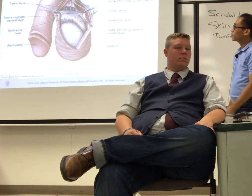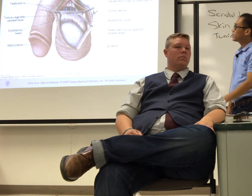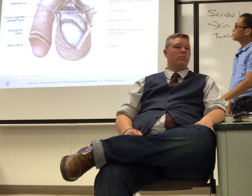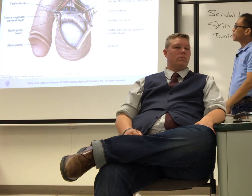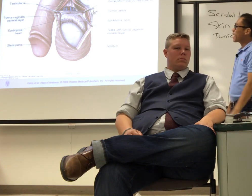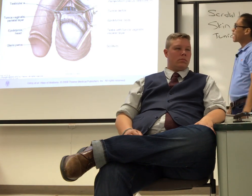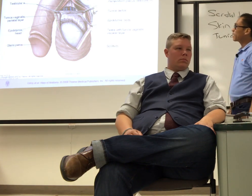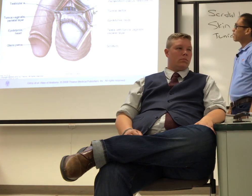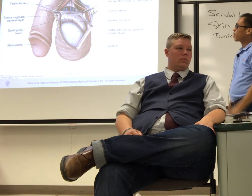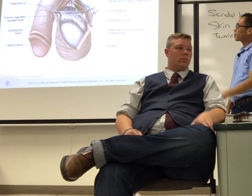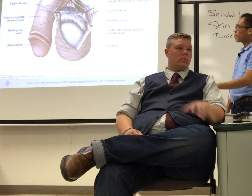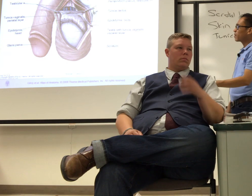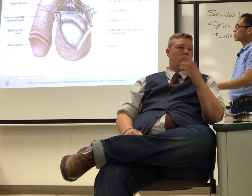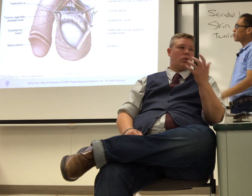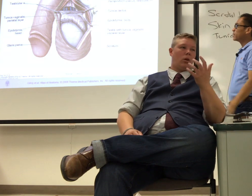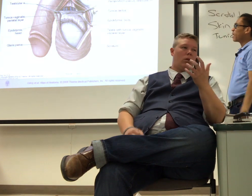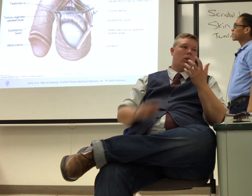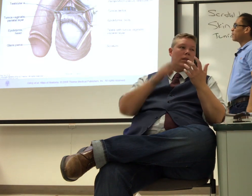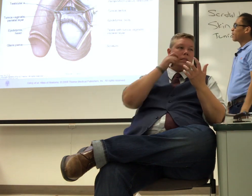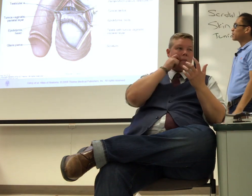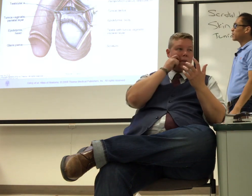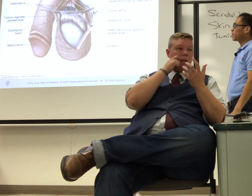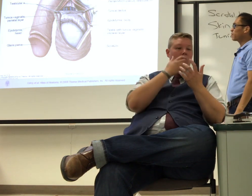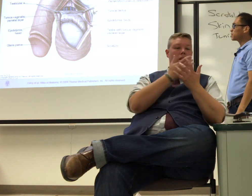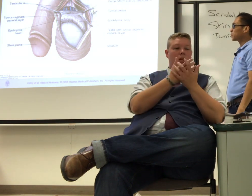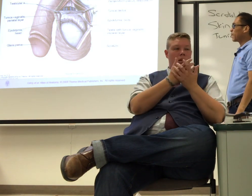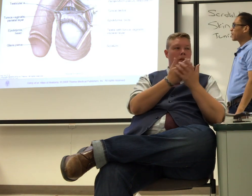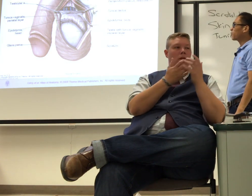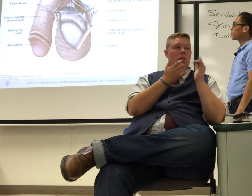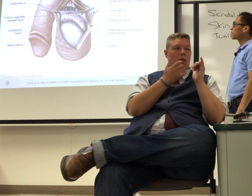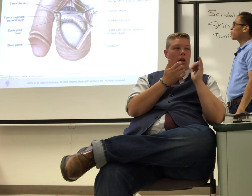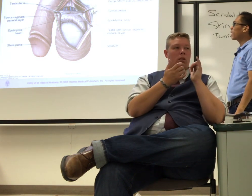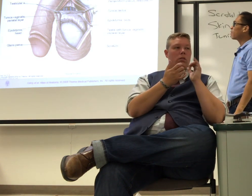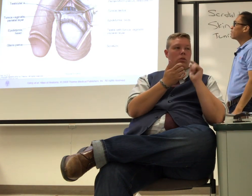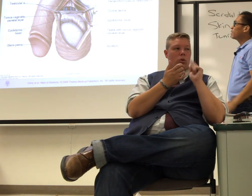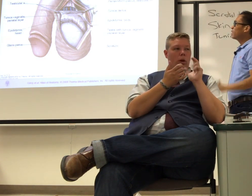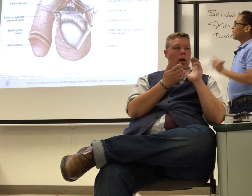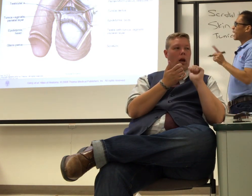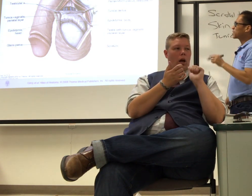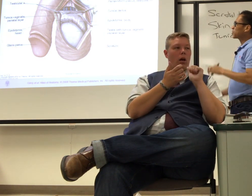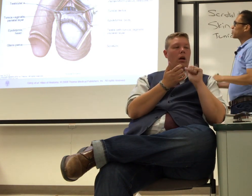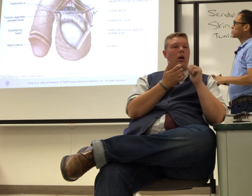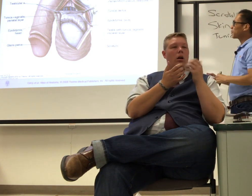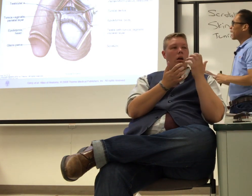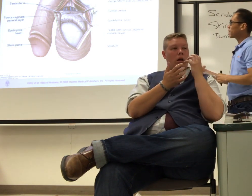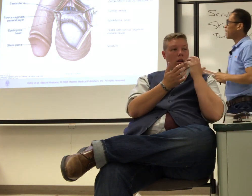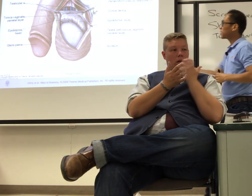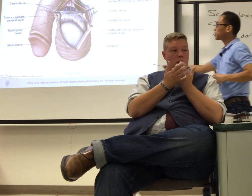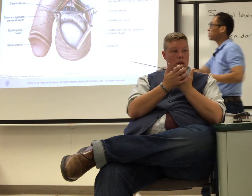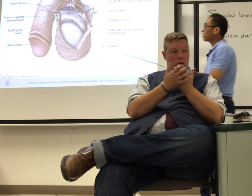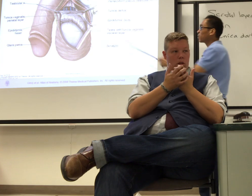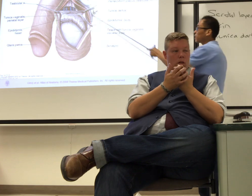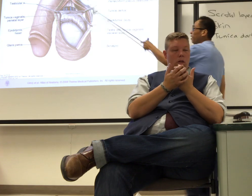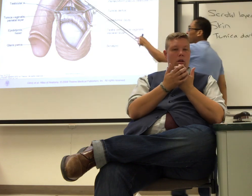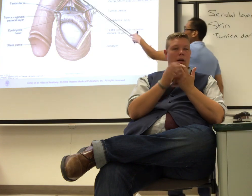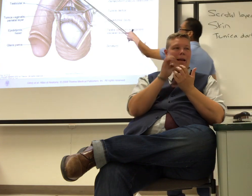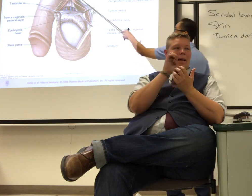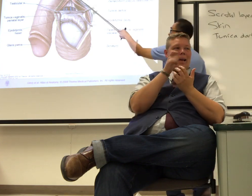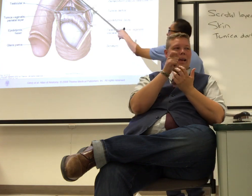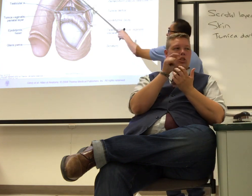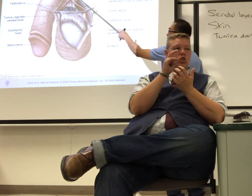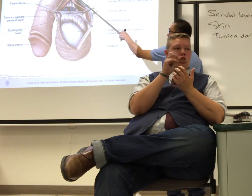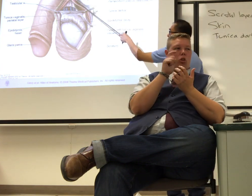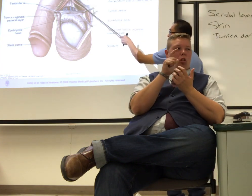Okay, well, deep to that are the layers that we talked about because they cover the spermatochord as well. External spermatic fascia, I'm looking right